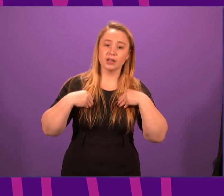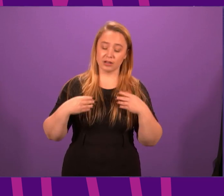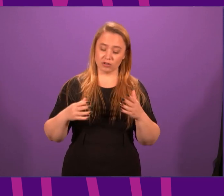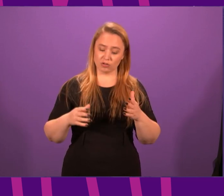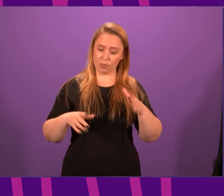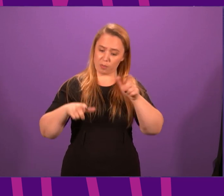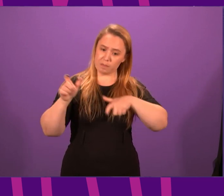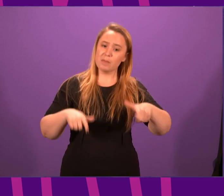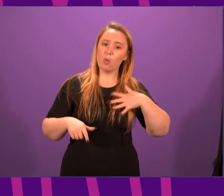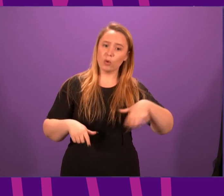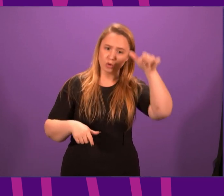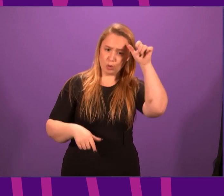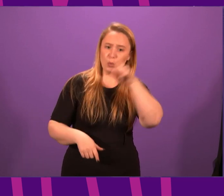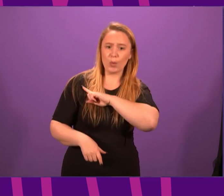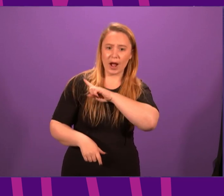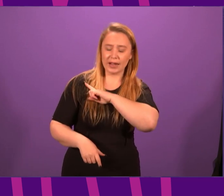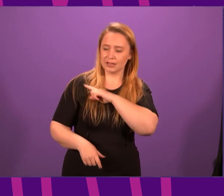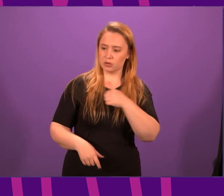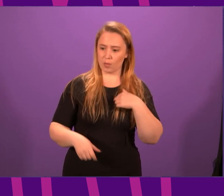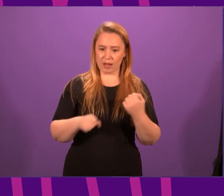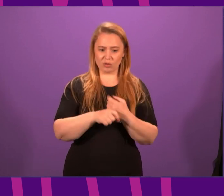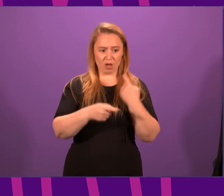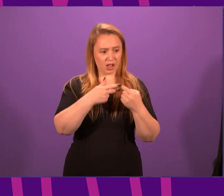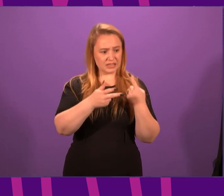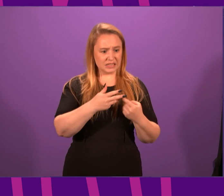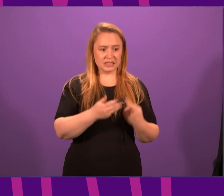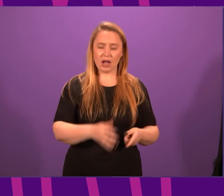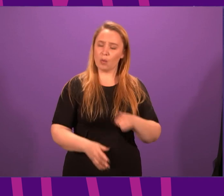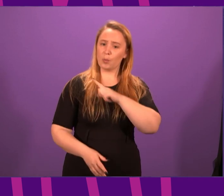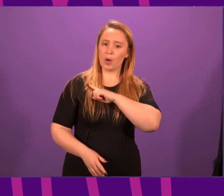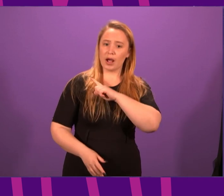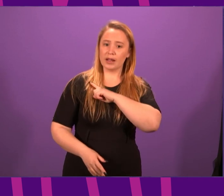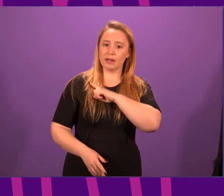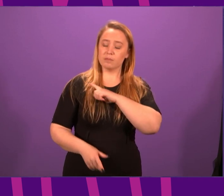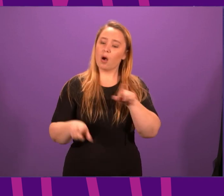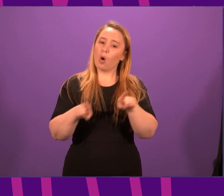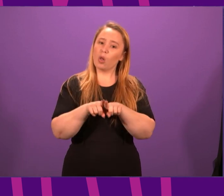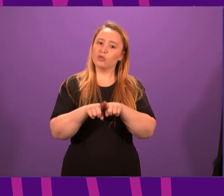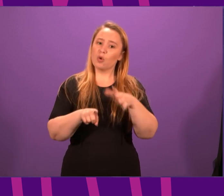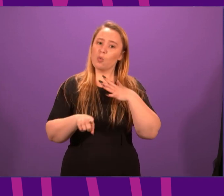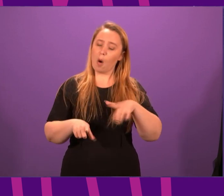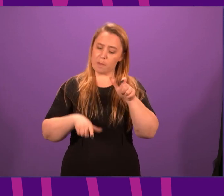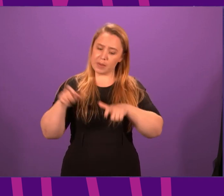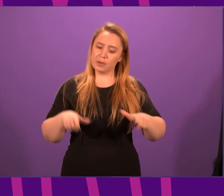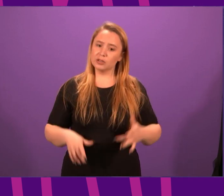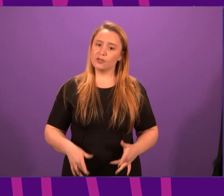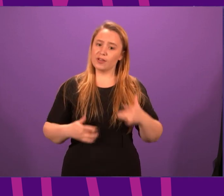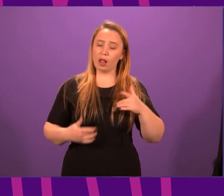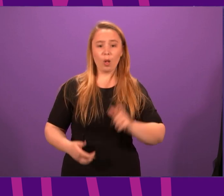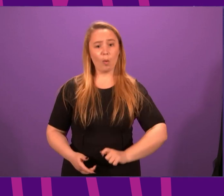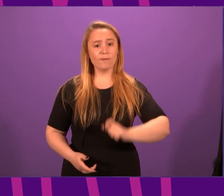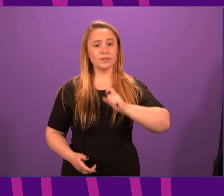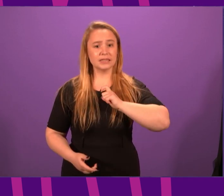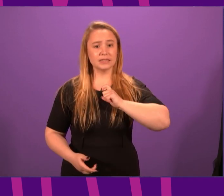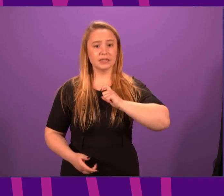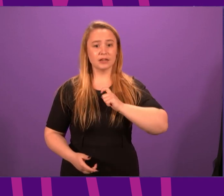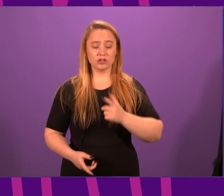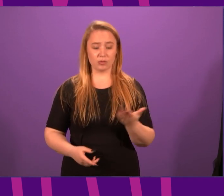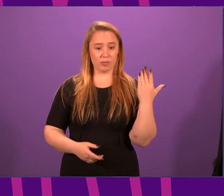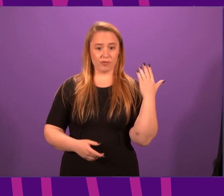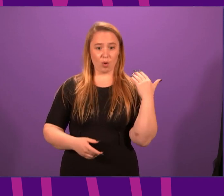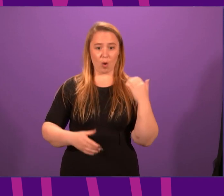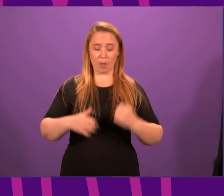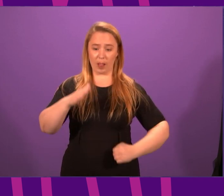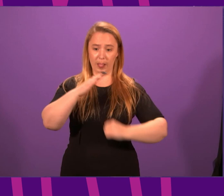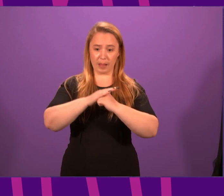why they're being asked to do certain things. And I think it provides confidence too, because people did express anxiety previously when